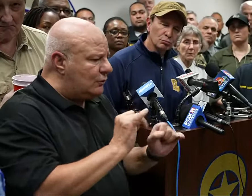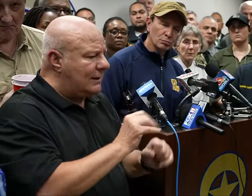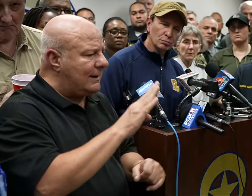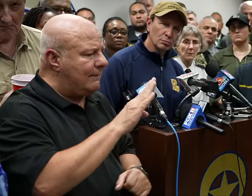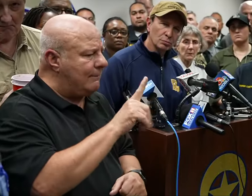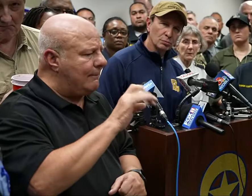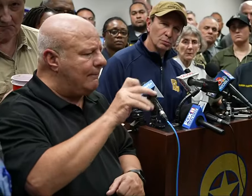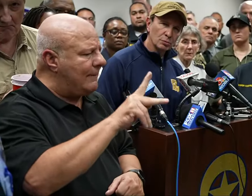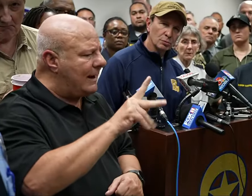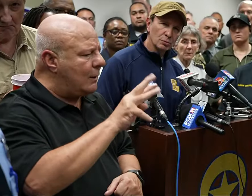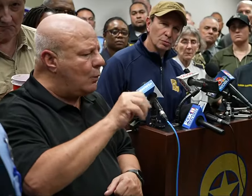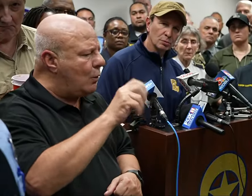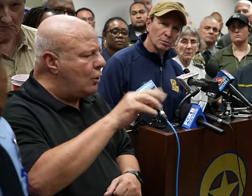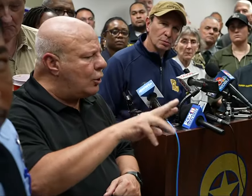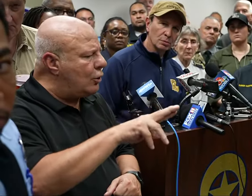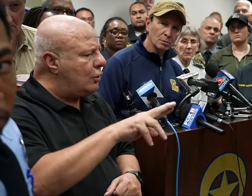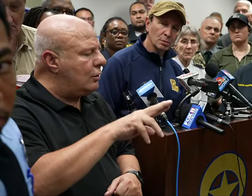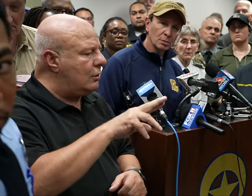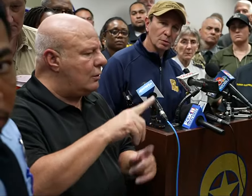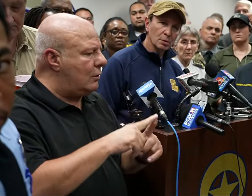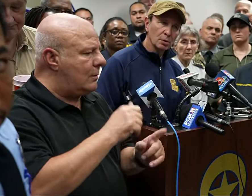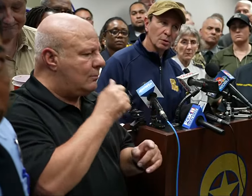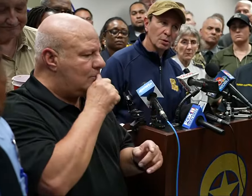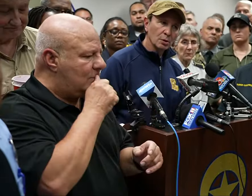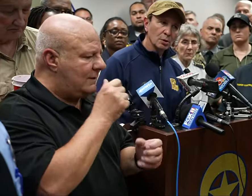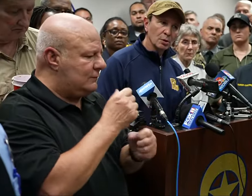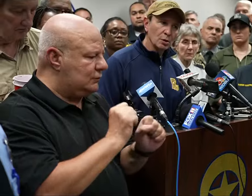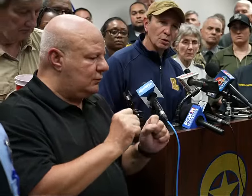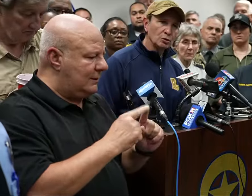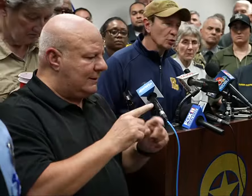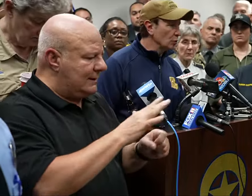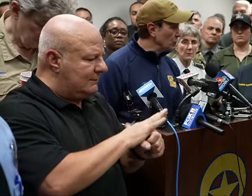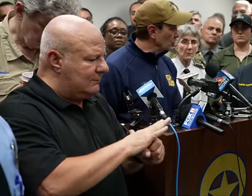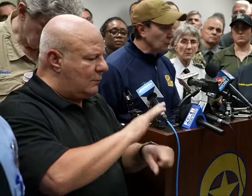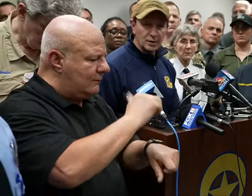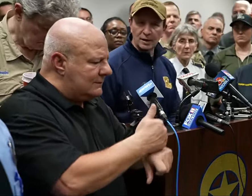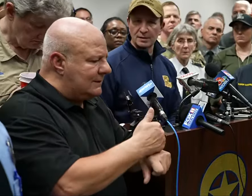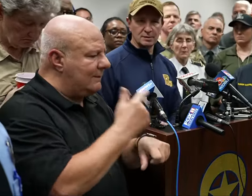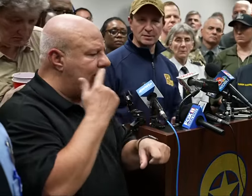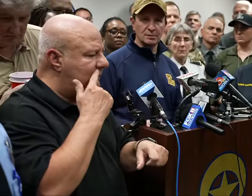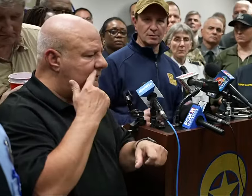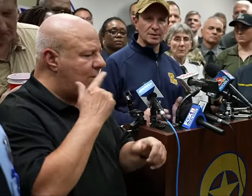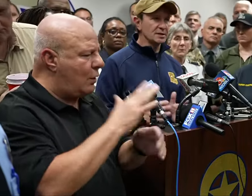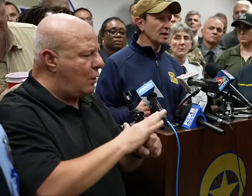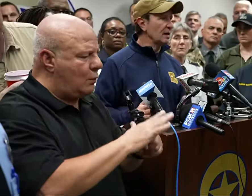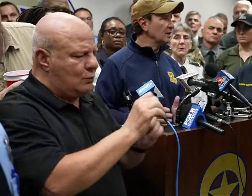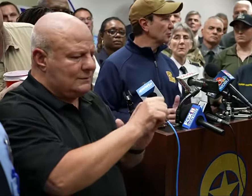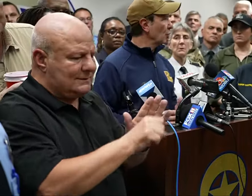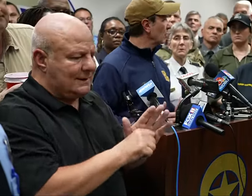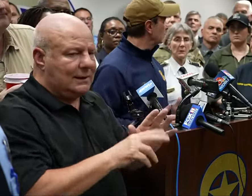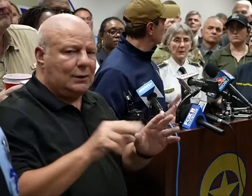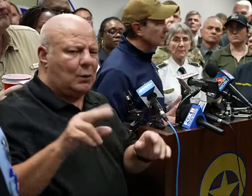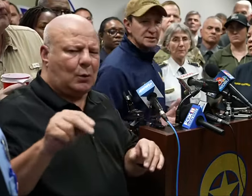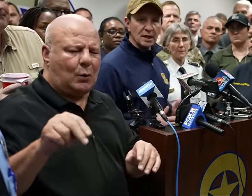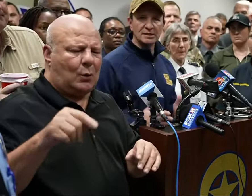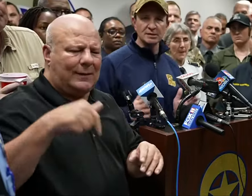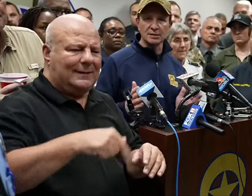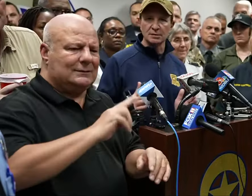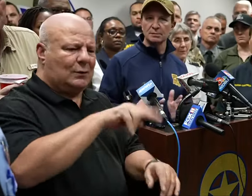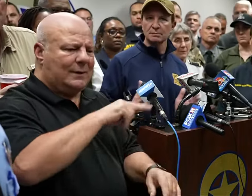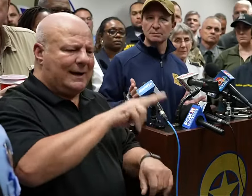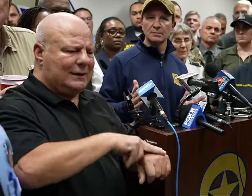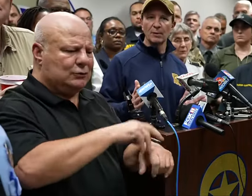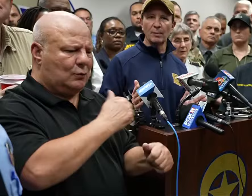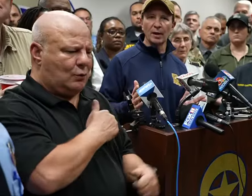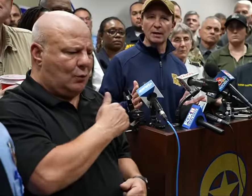a first that a private security firm is mobilized to supplement local and state law enforcement? No. We're not. This is our National Guard. These are our